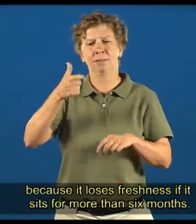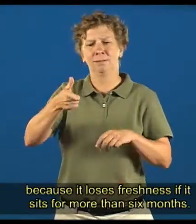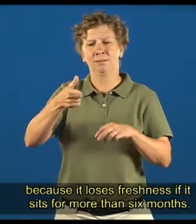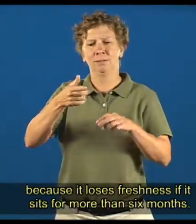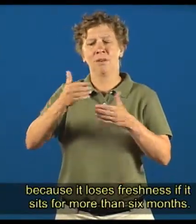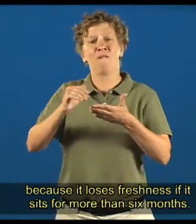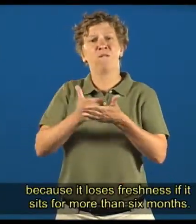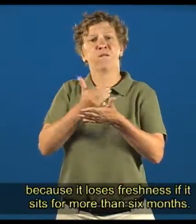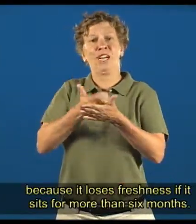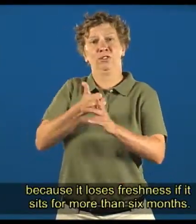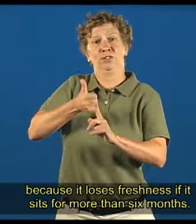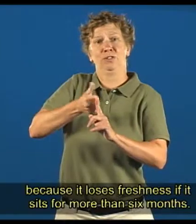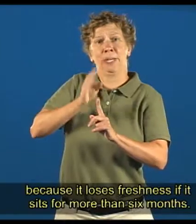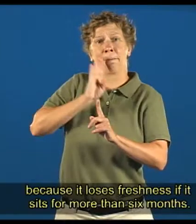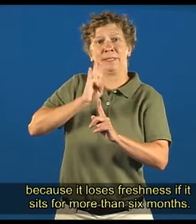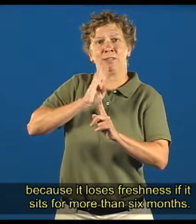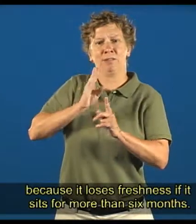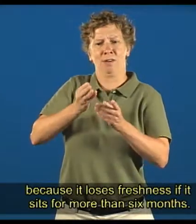freshness if it sits for more than 6 months.